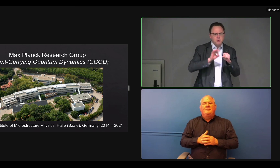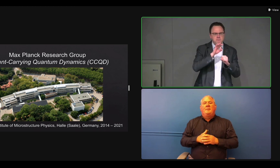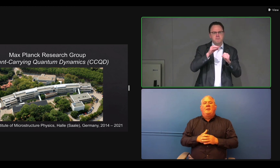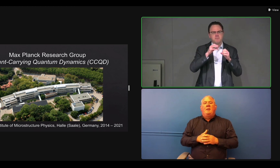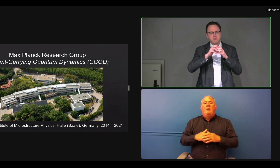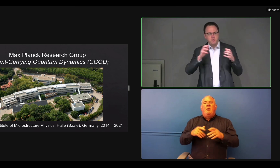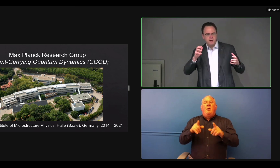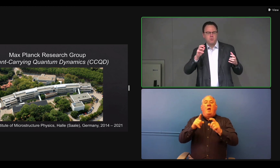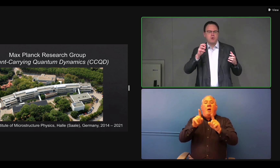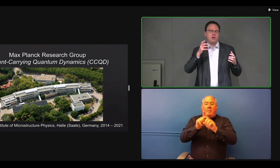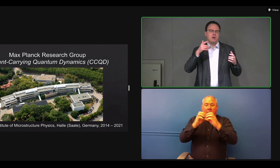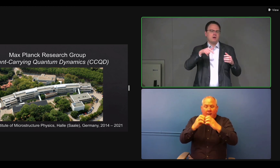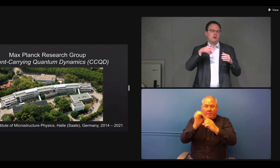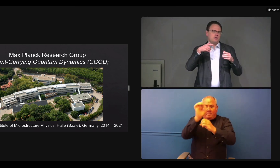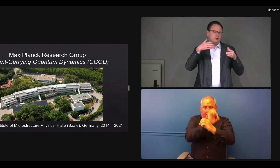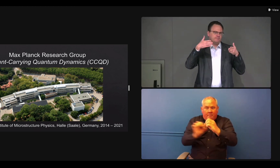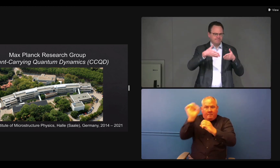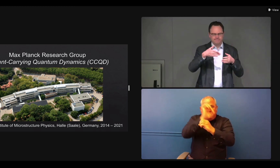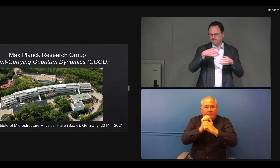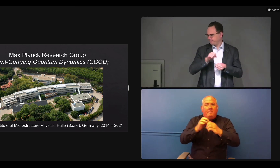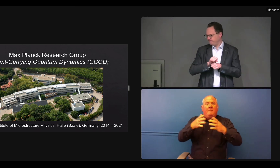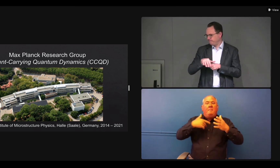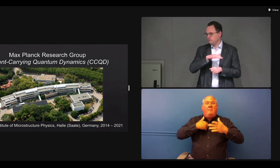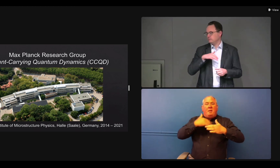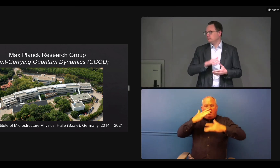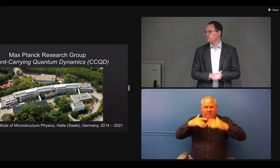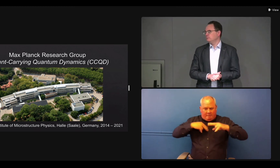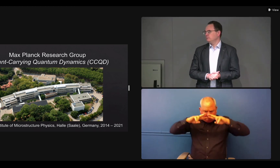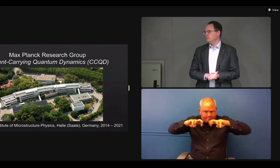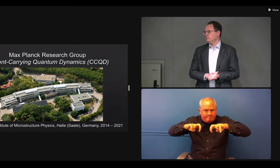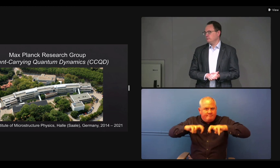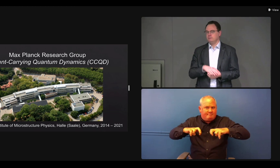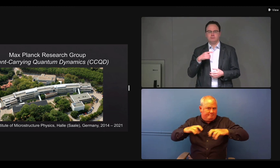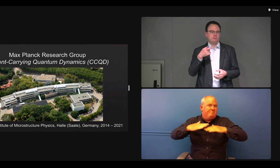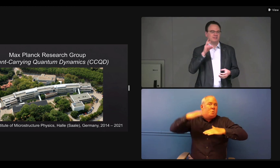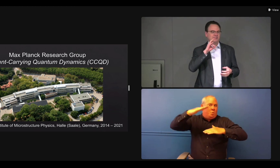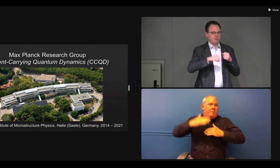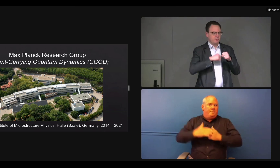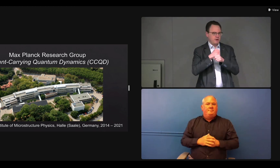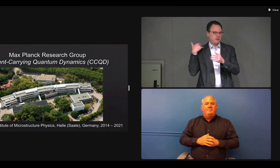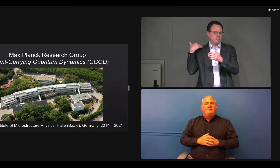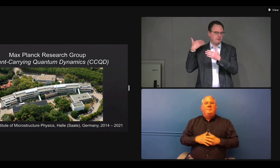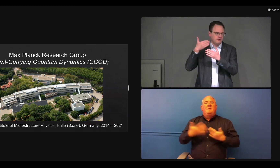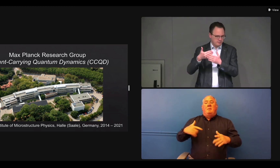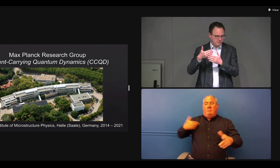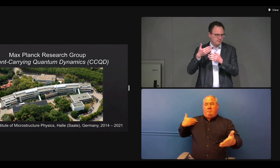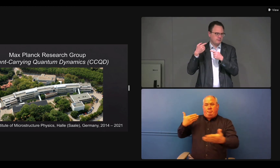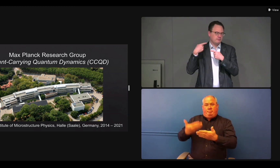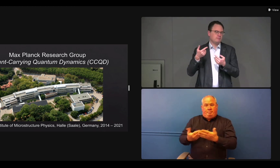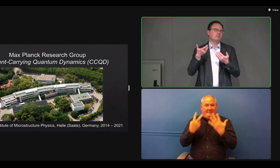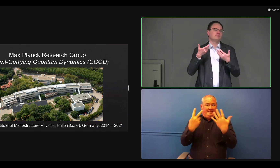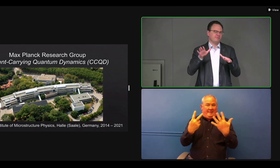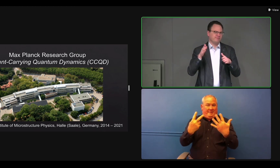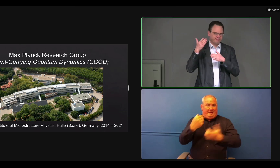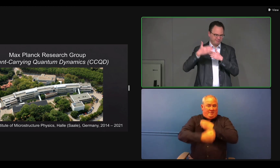looking at very small systems, physical systems in terms of atoms and molecules. I've